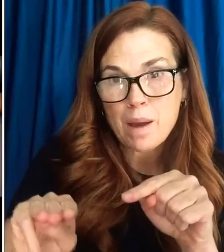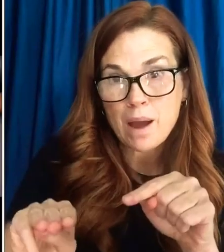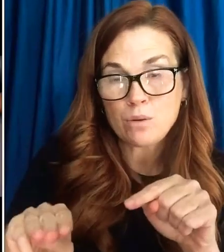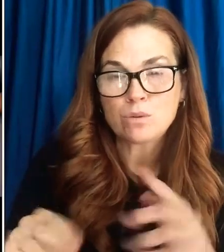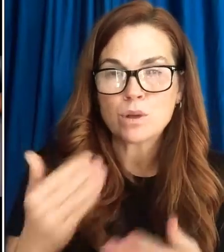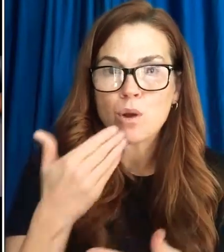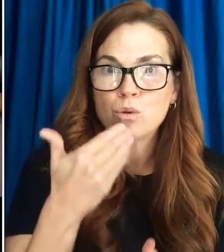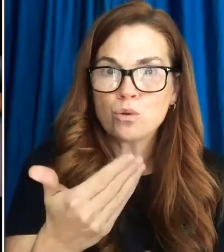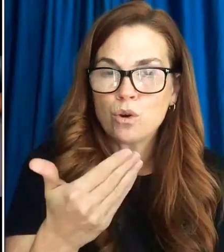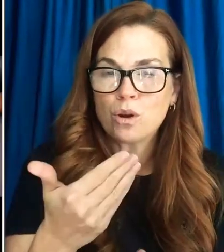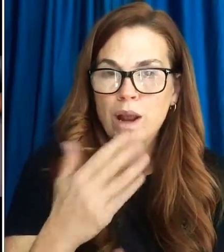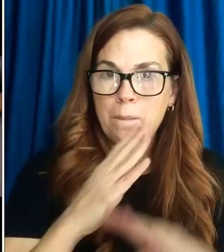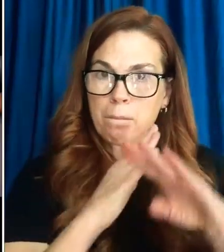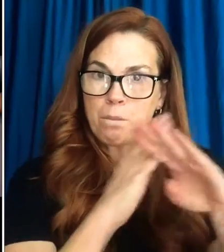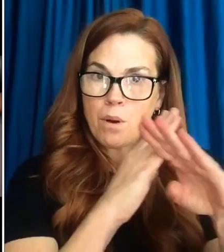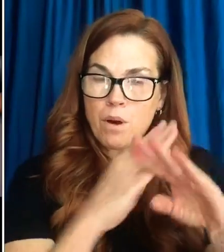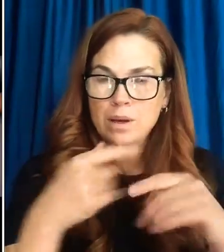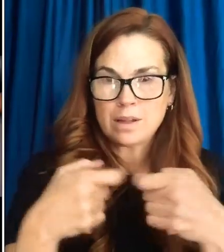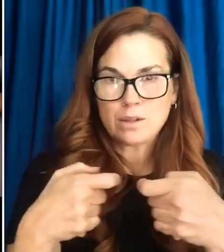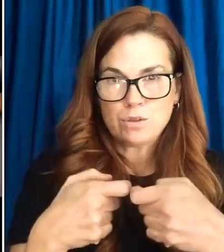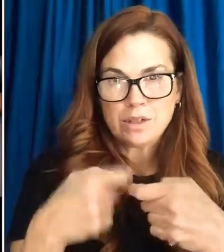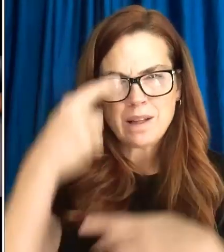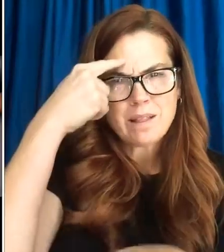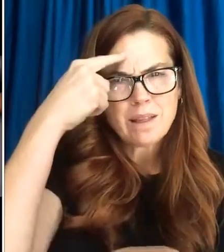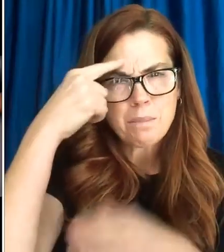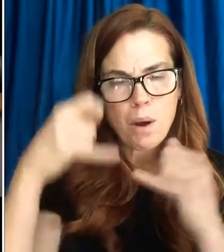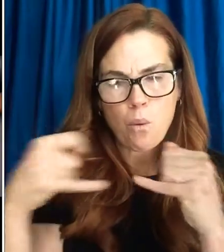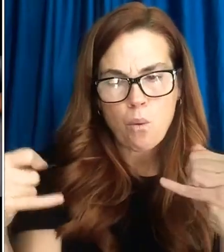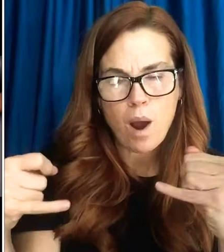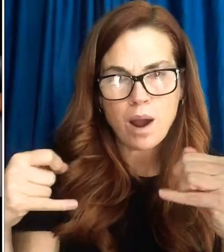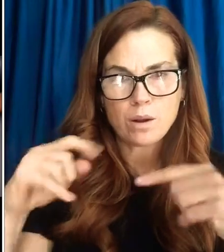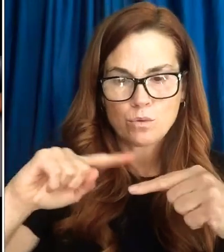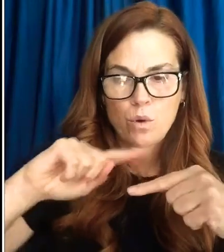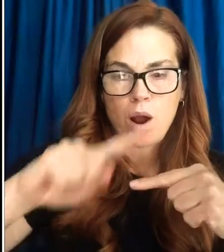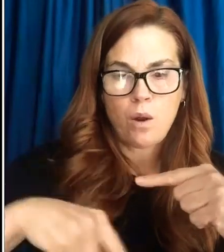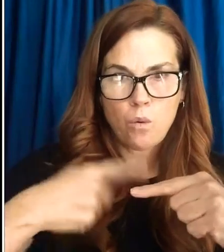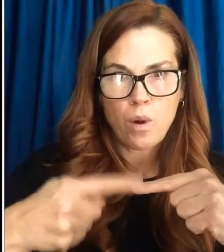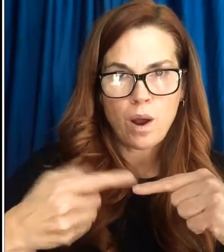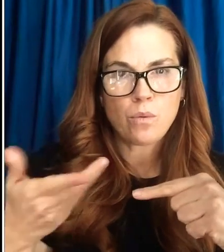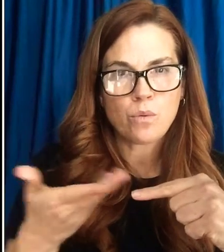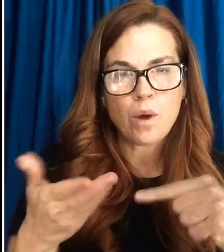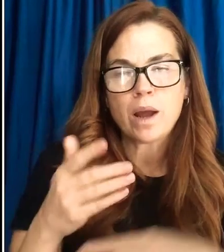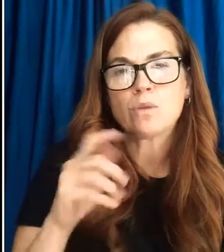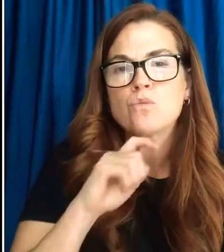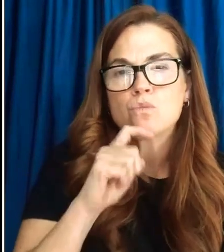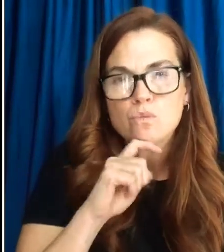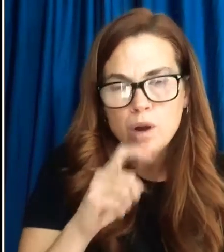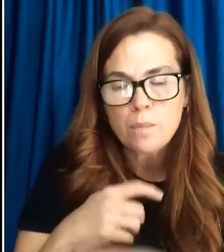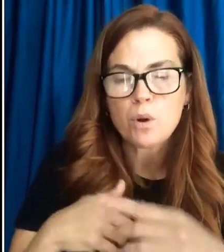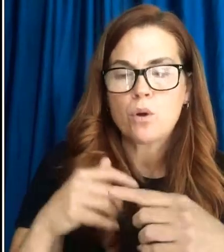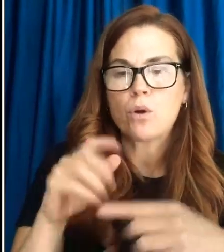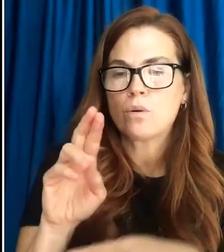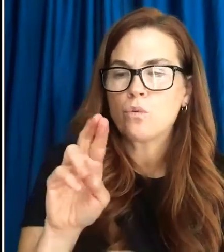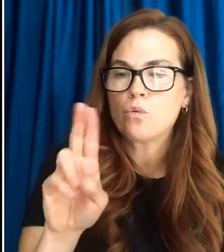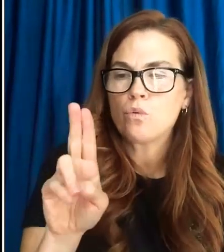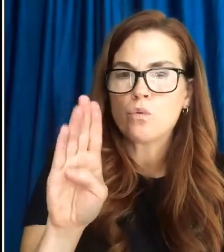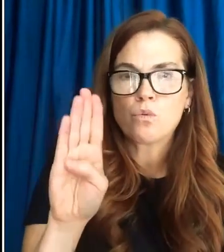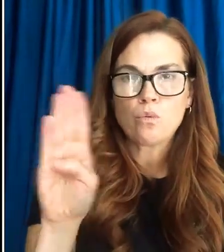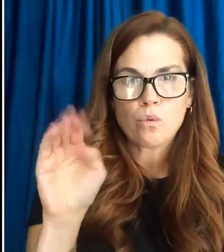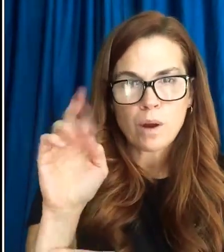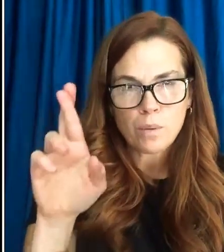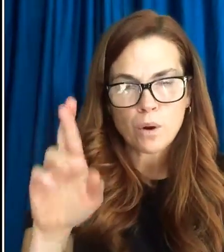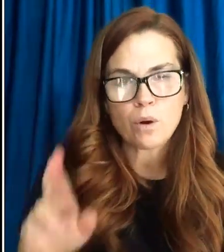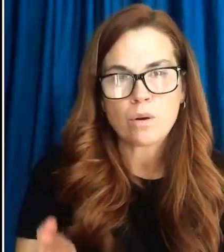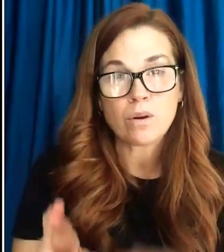what surrounds the metal wiring you plug into the wall from our early example. Materials like rubber, a non-metal insulator,